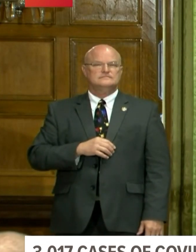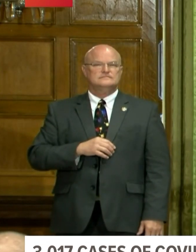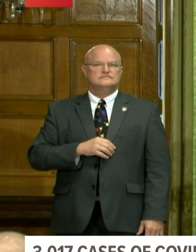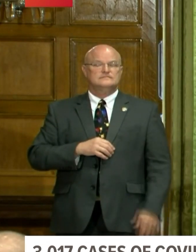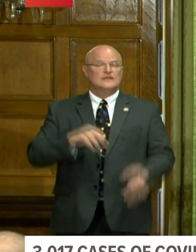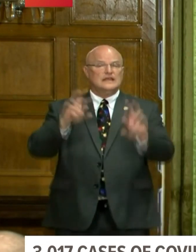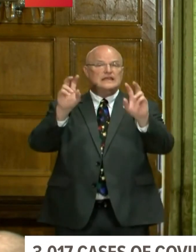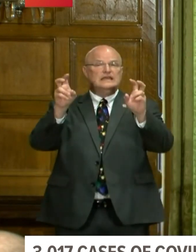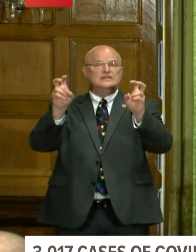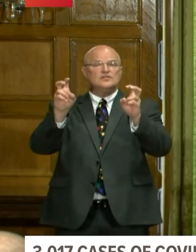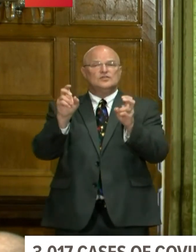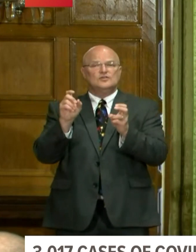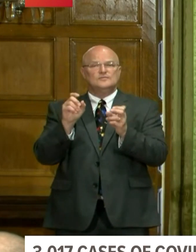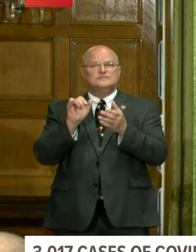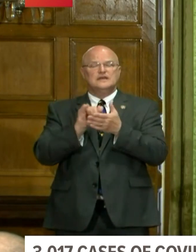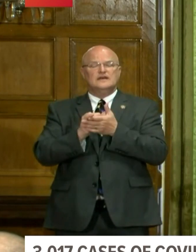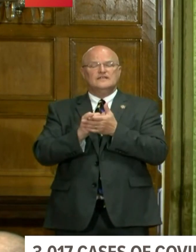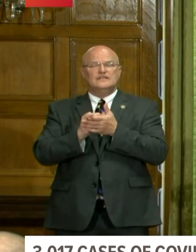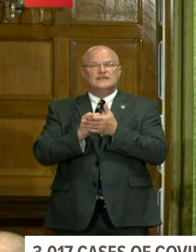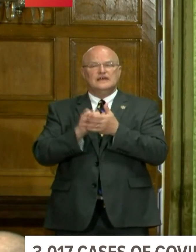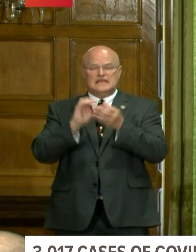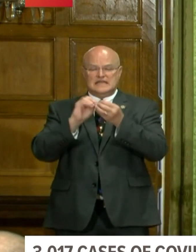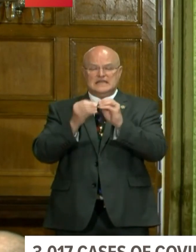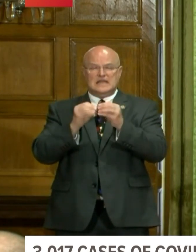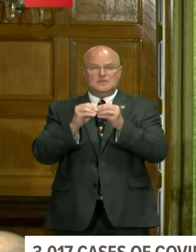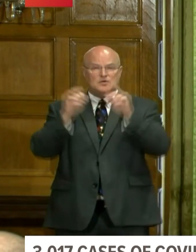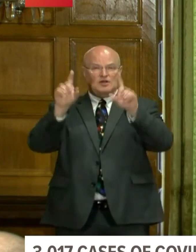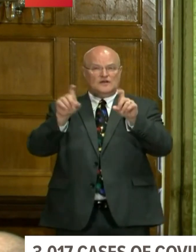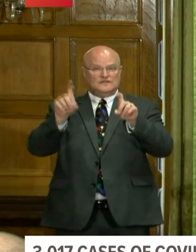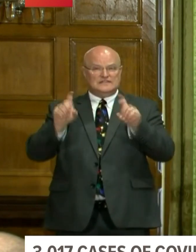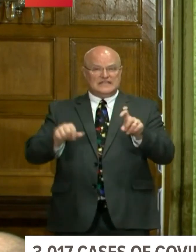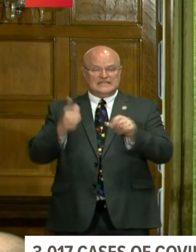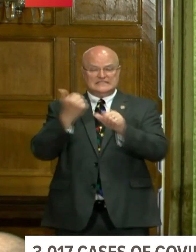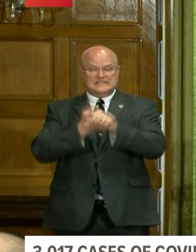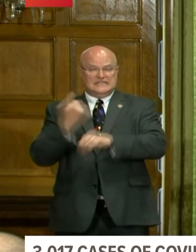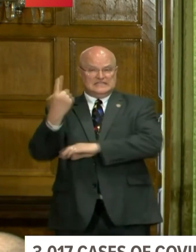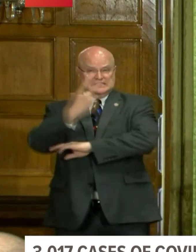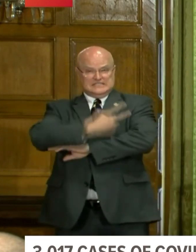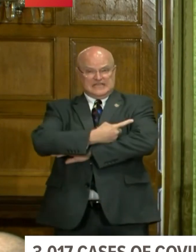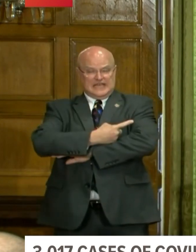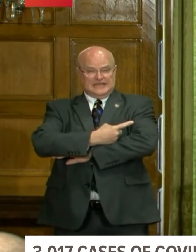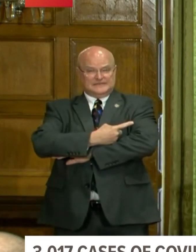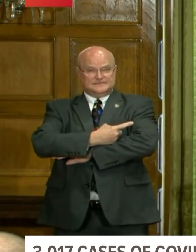Well, in terms of the number of tests each day,